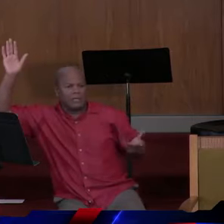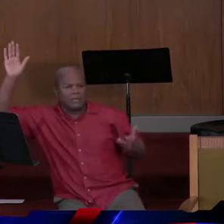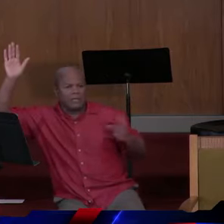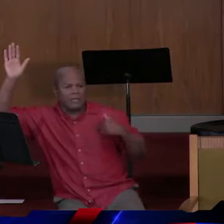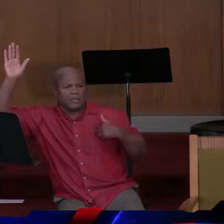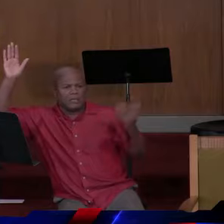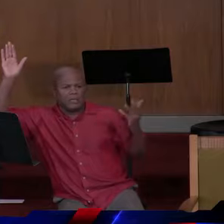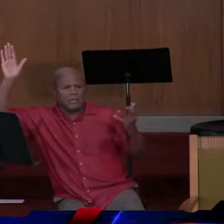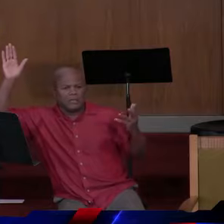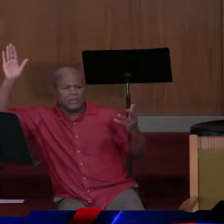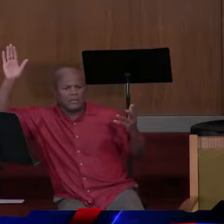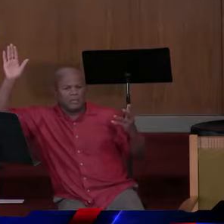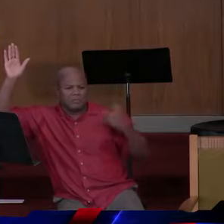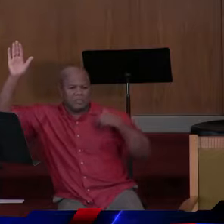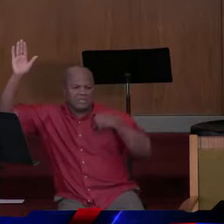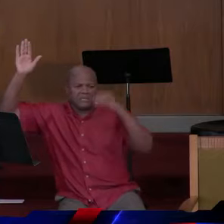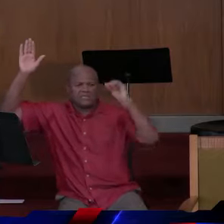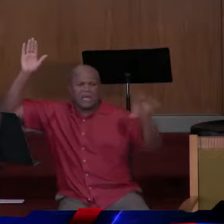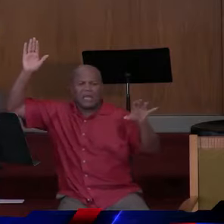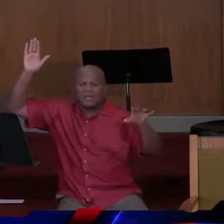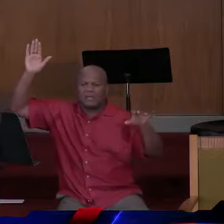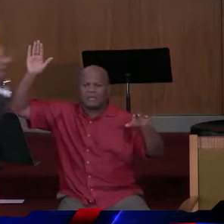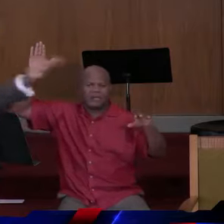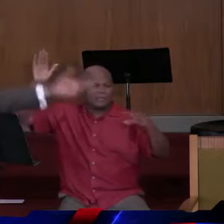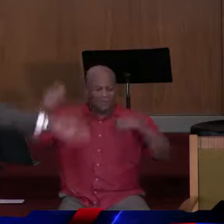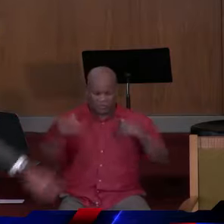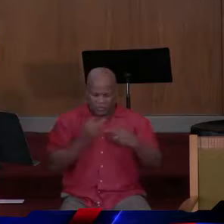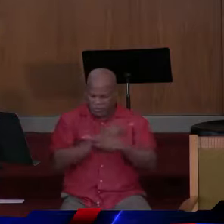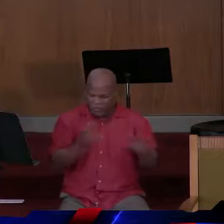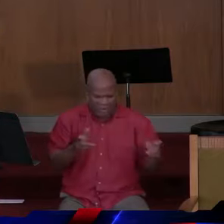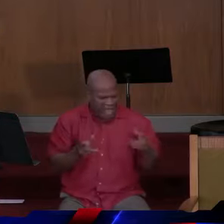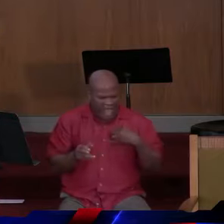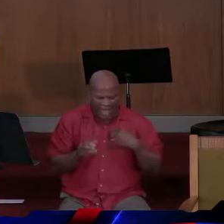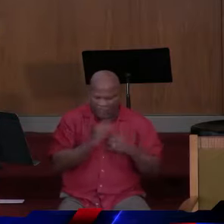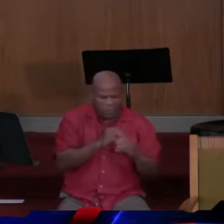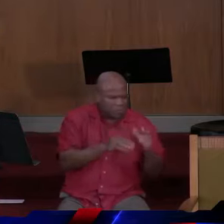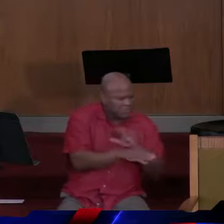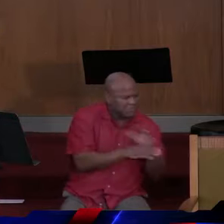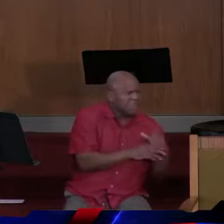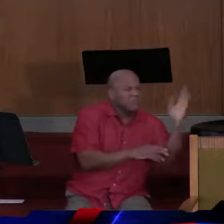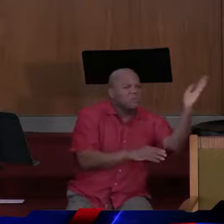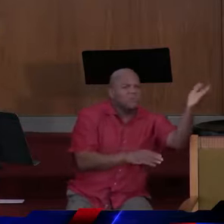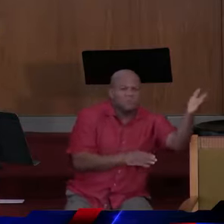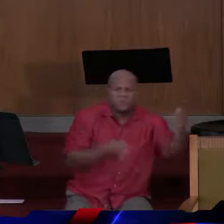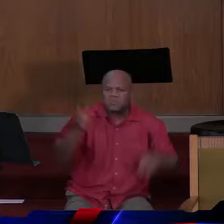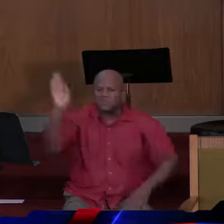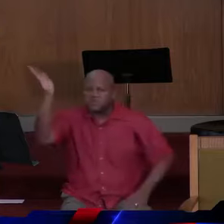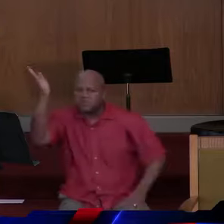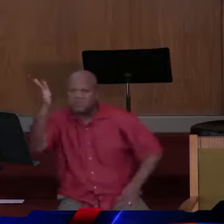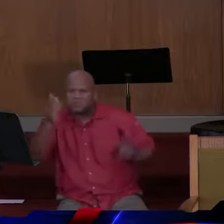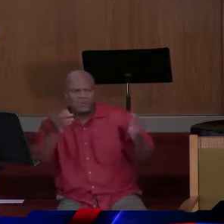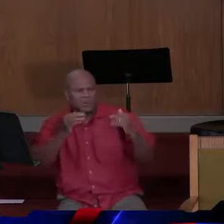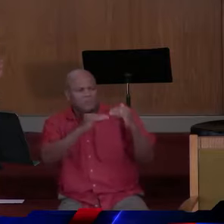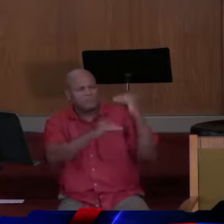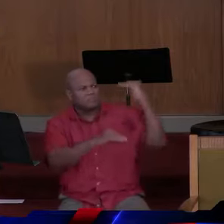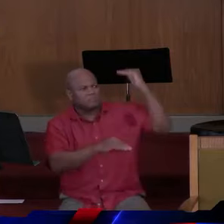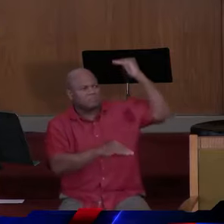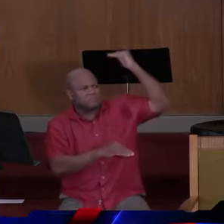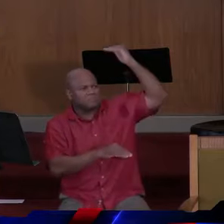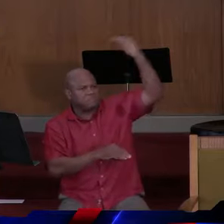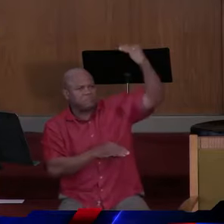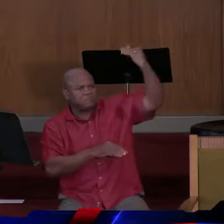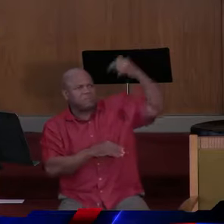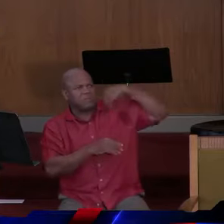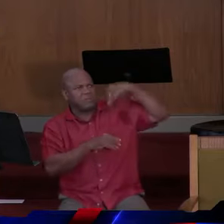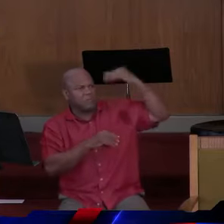I, send me. He said, I'm in a room I ain't got no business in, and I'm witnessing some stuff that's well above my pay grade.